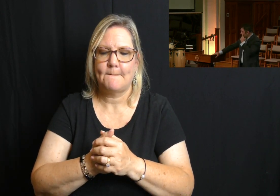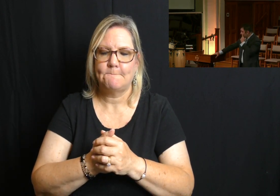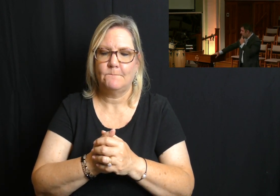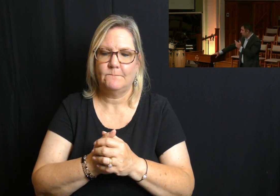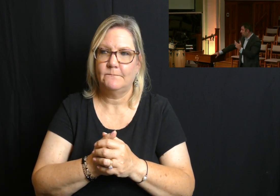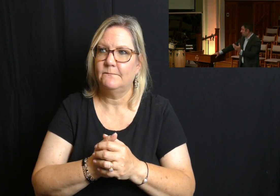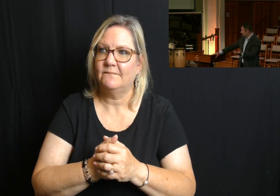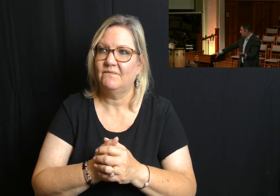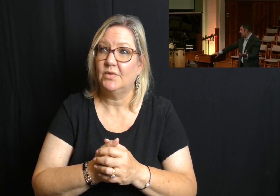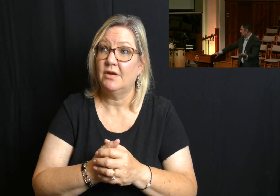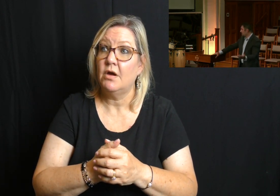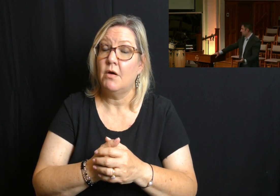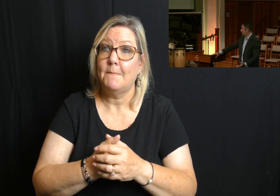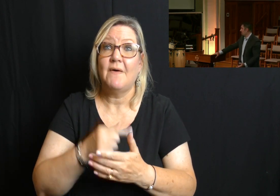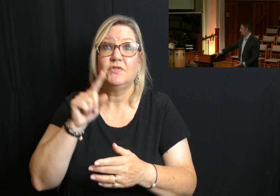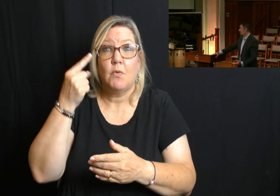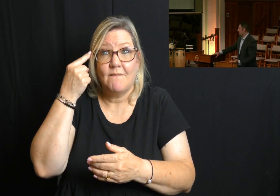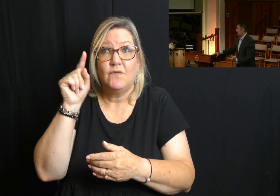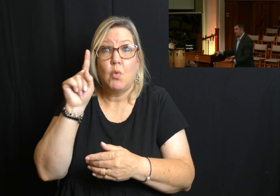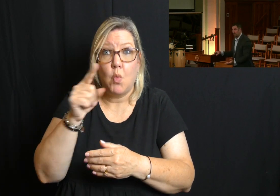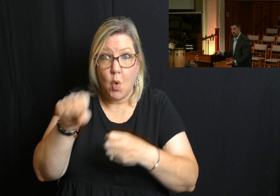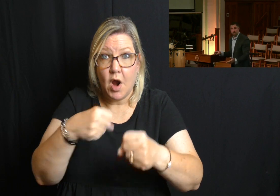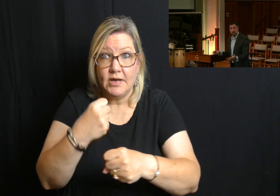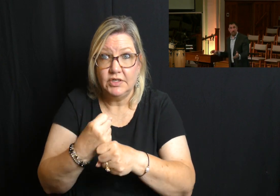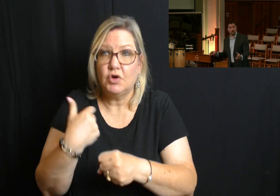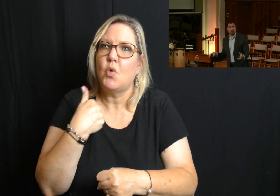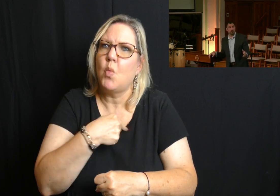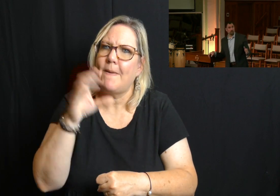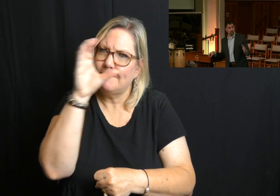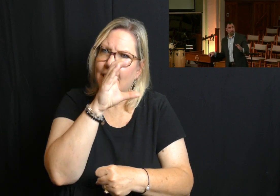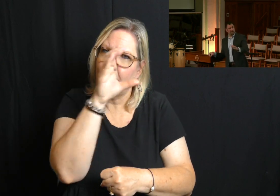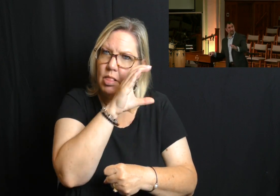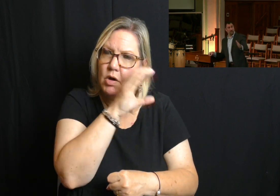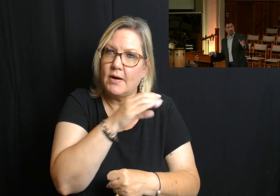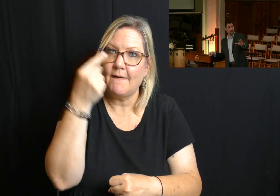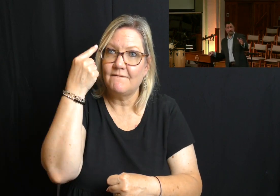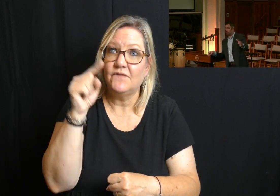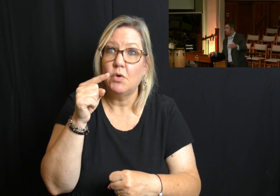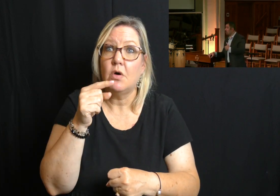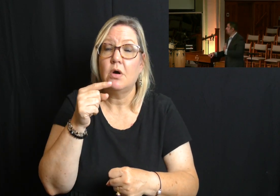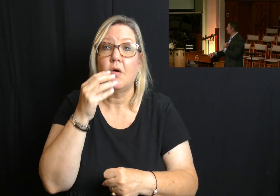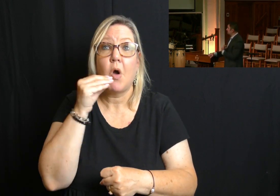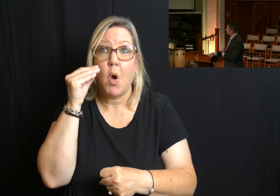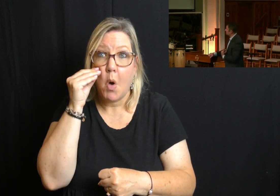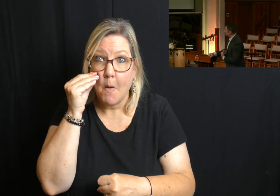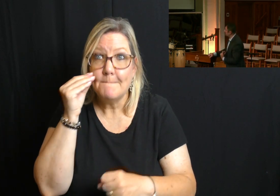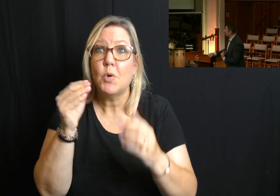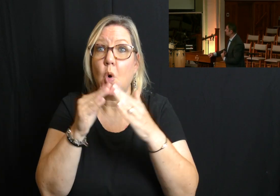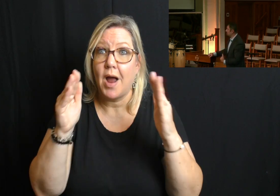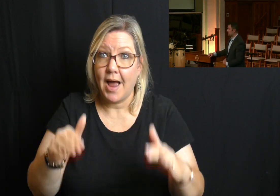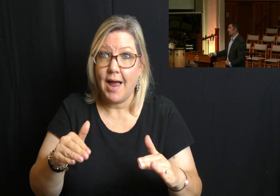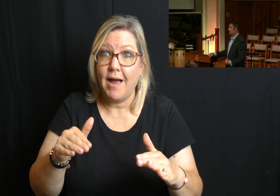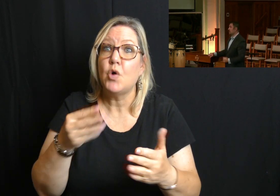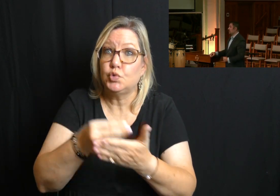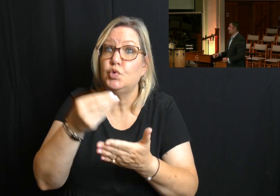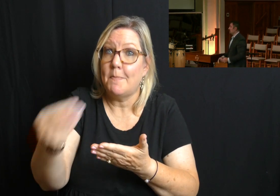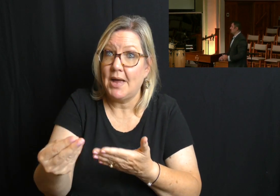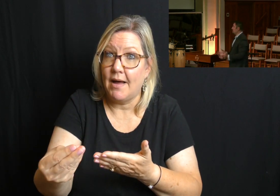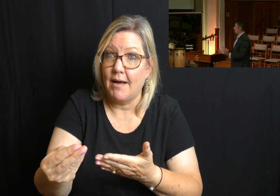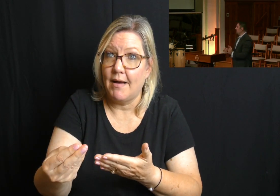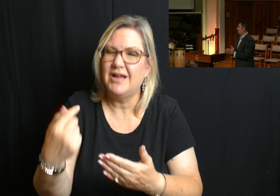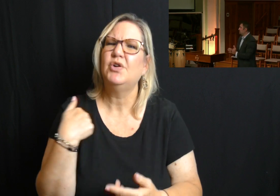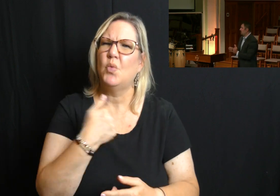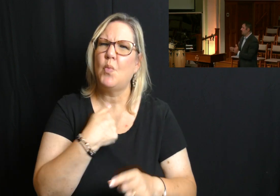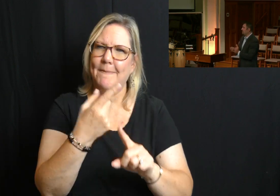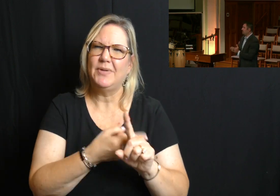looking for a home for us to buy. Or land, by the way. Hint, hint, if you have one of those, come talk to me. Because